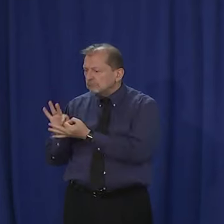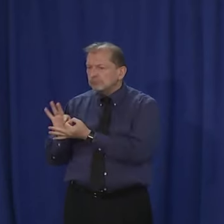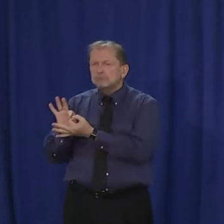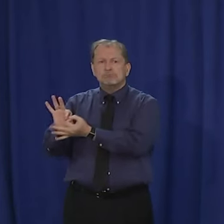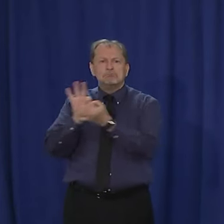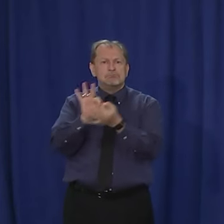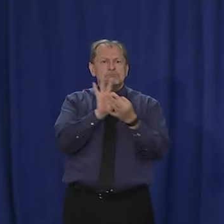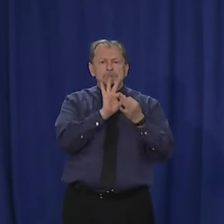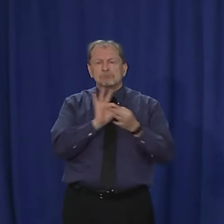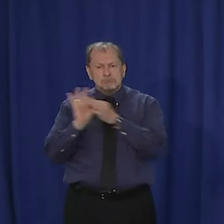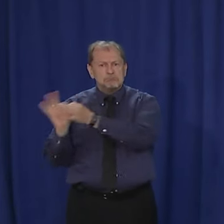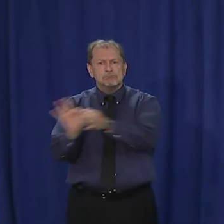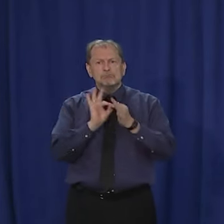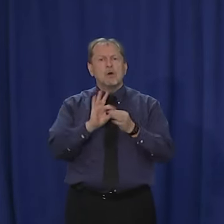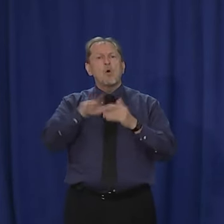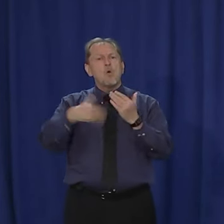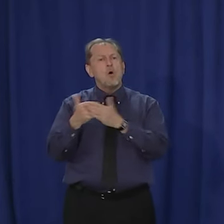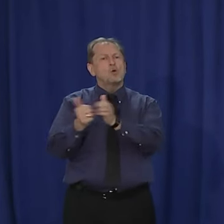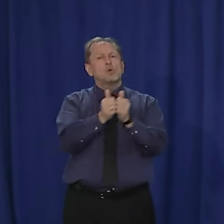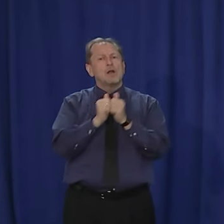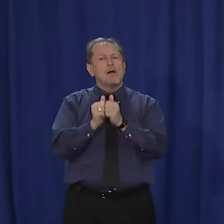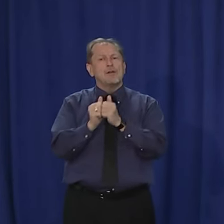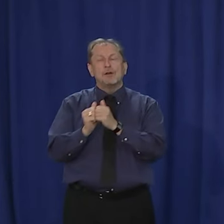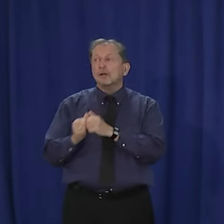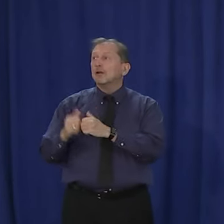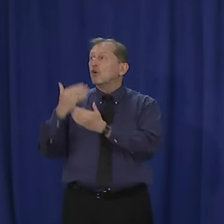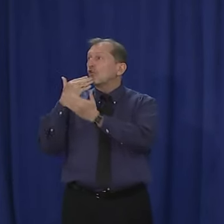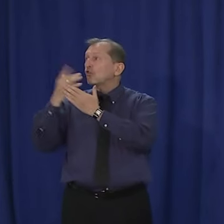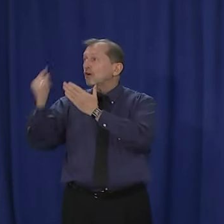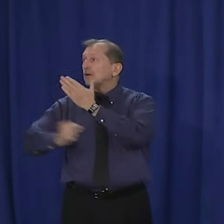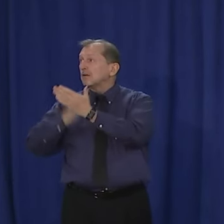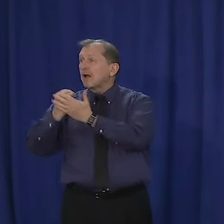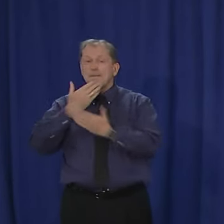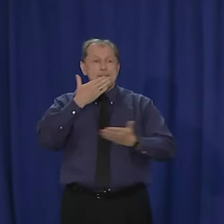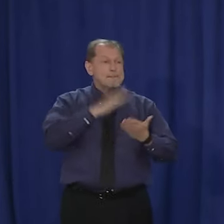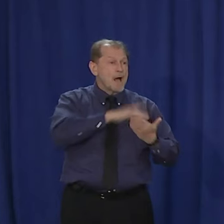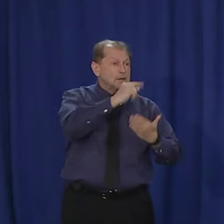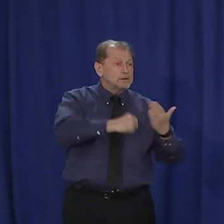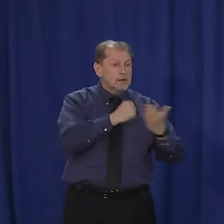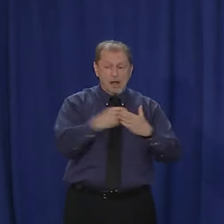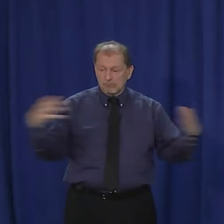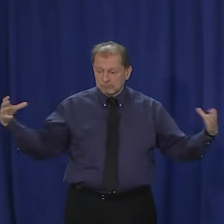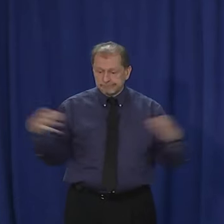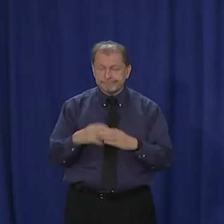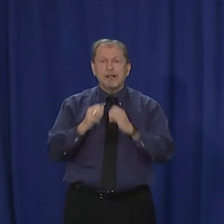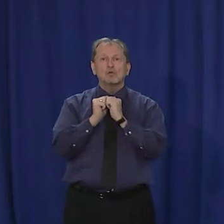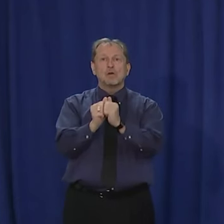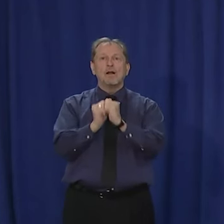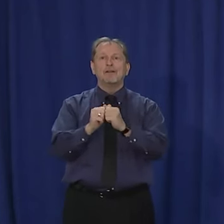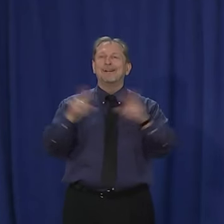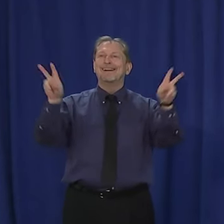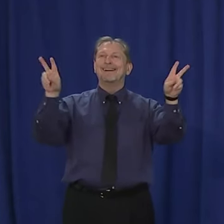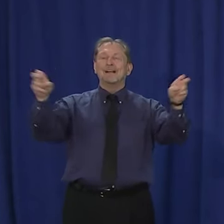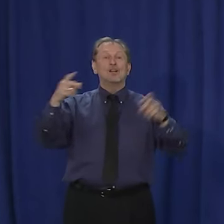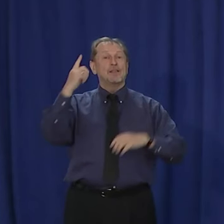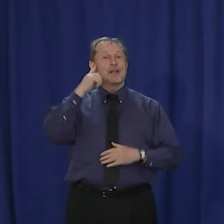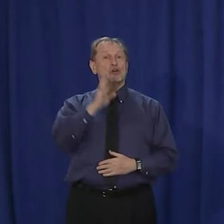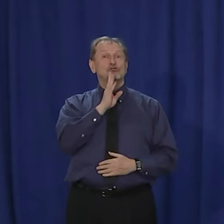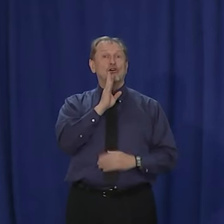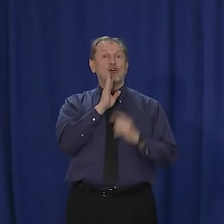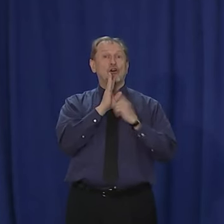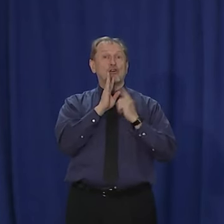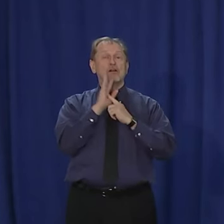together in good times and bad. We are all in this together is not just a nice sentiment. It is